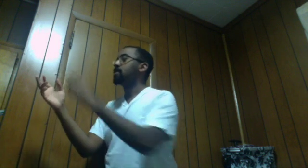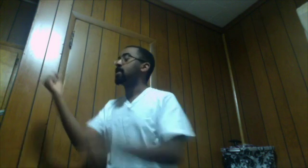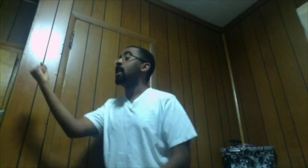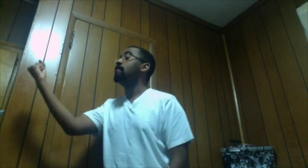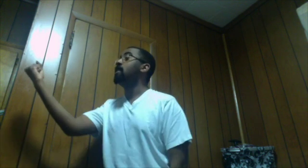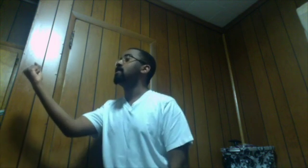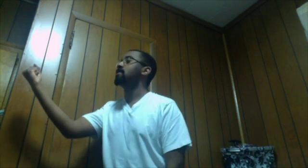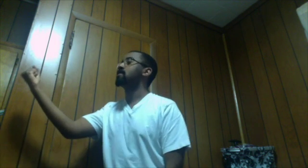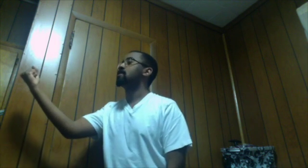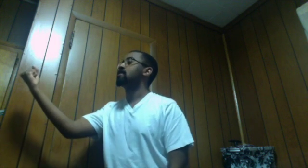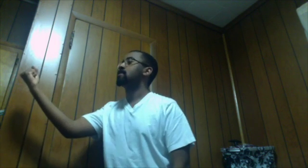10 minutes!